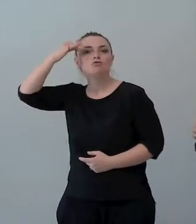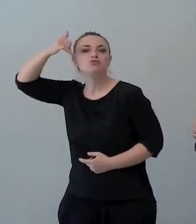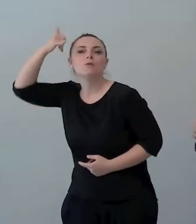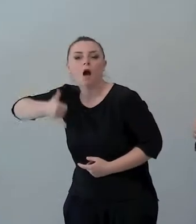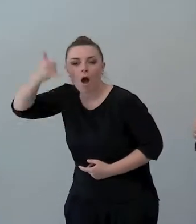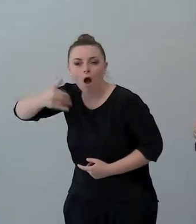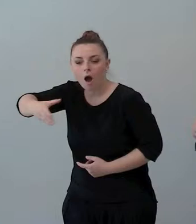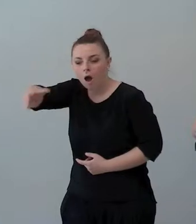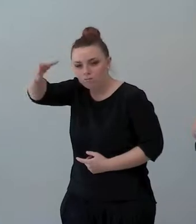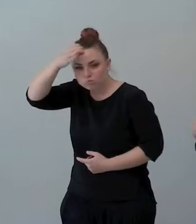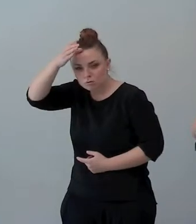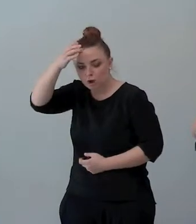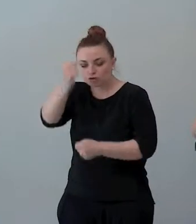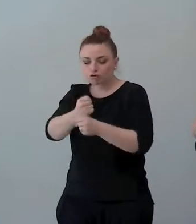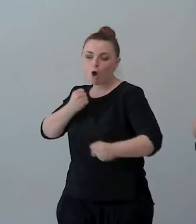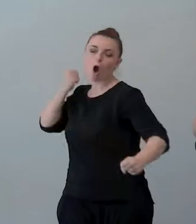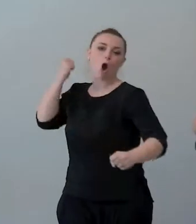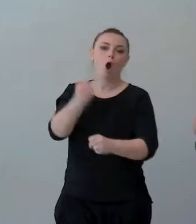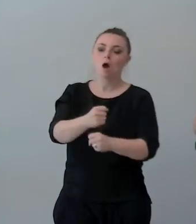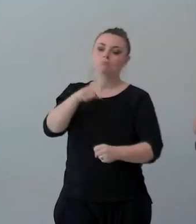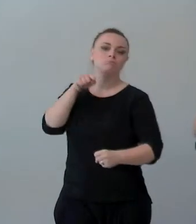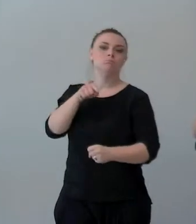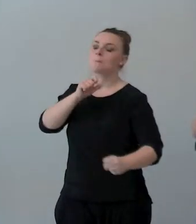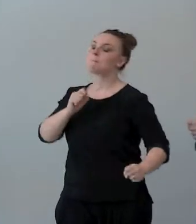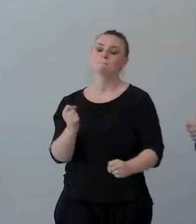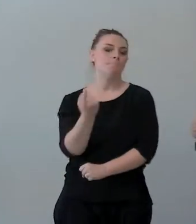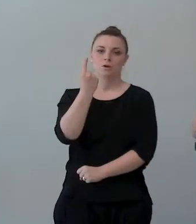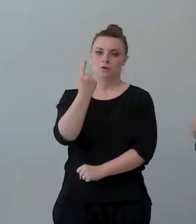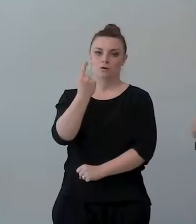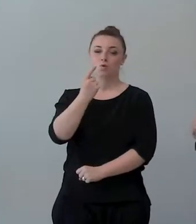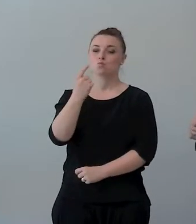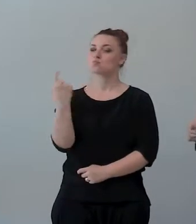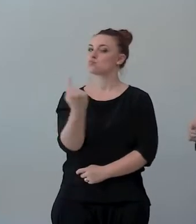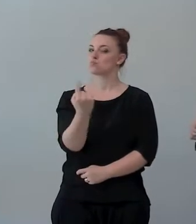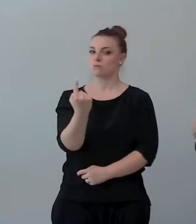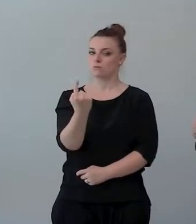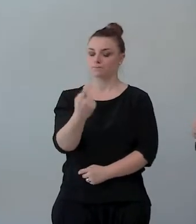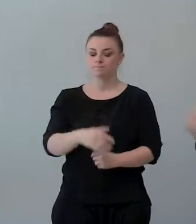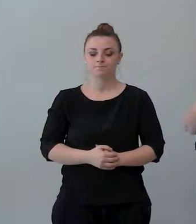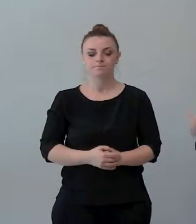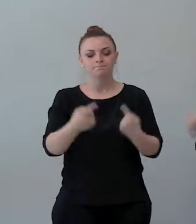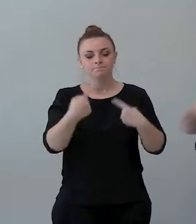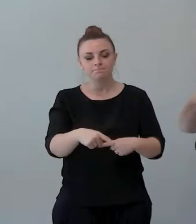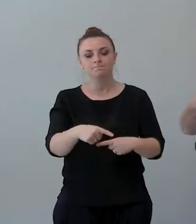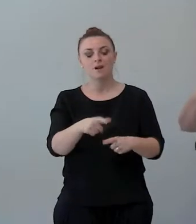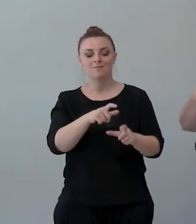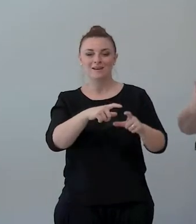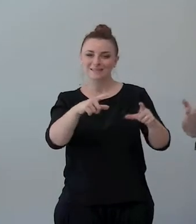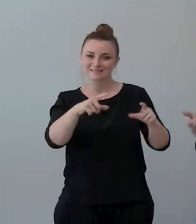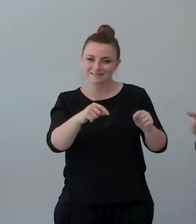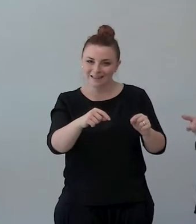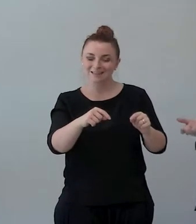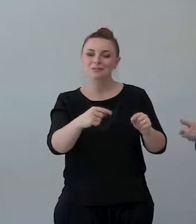The wisest man in history. E il versetto viene da un canto di pellegrini per quelli che salivano